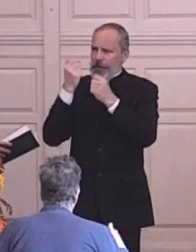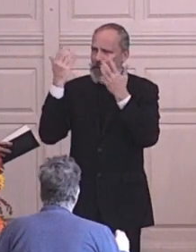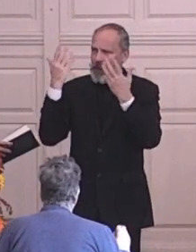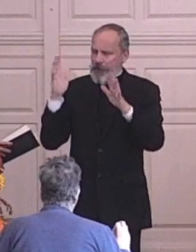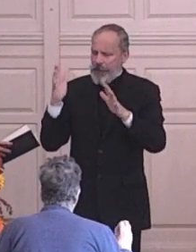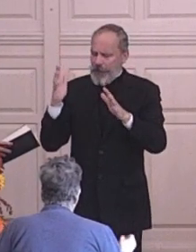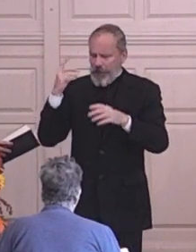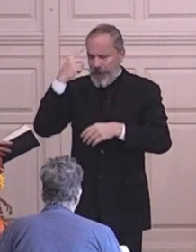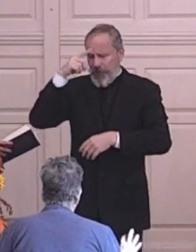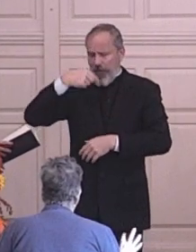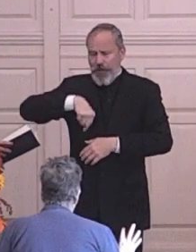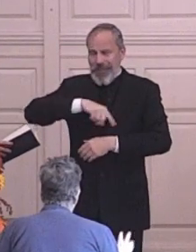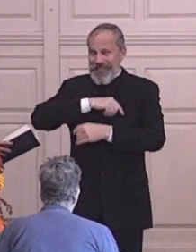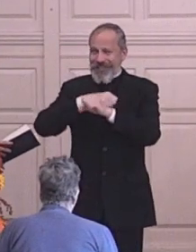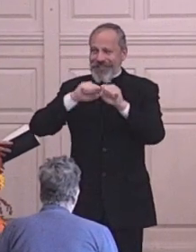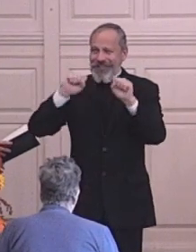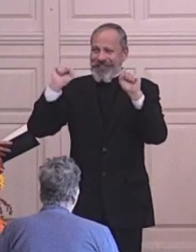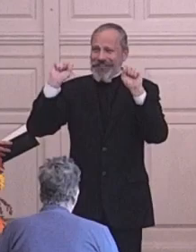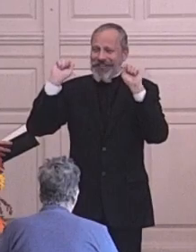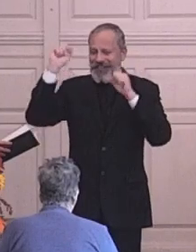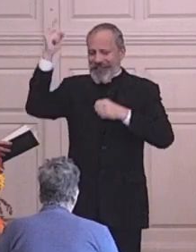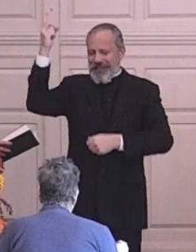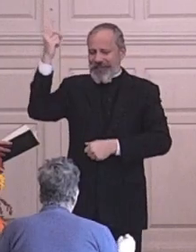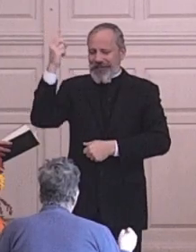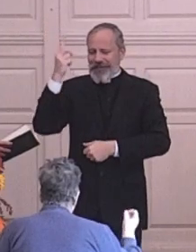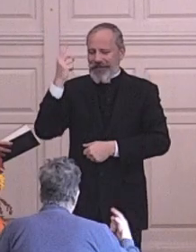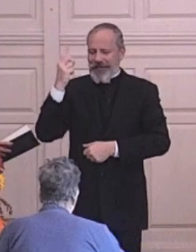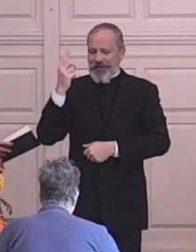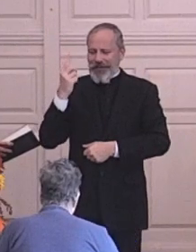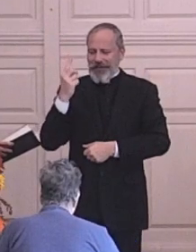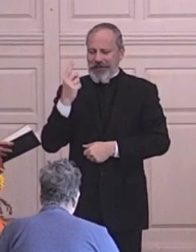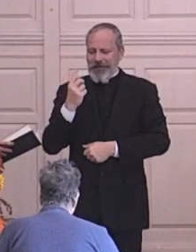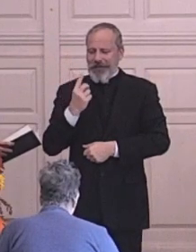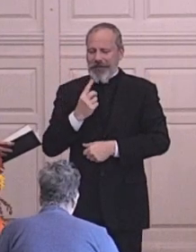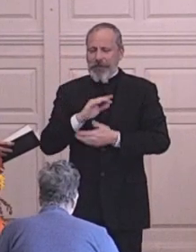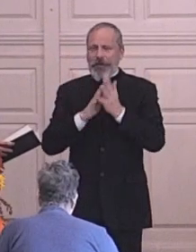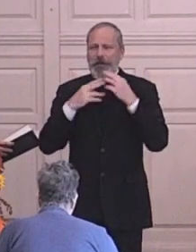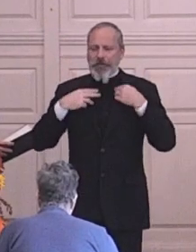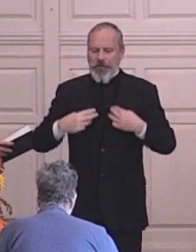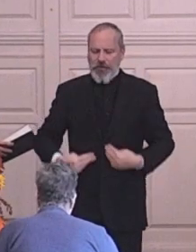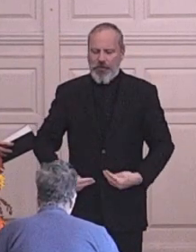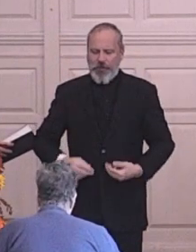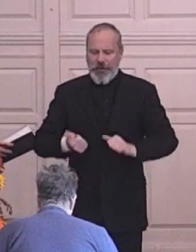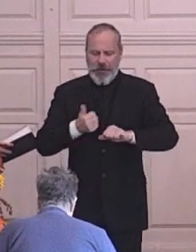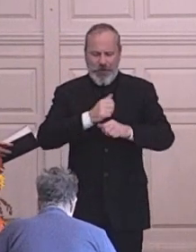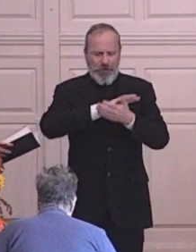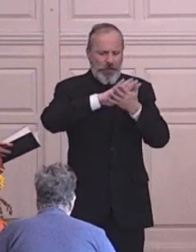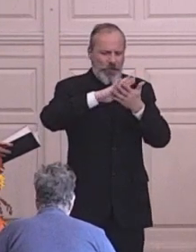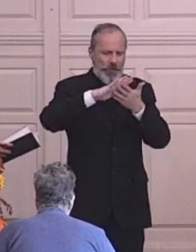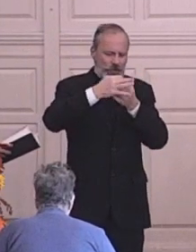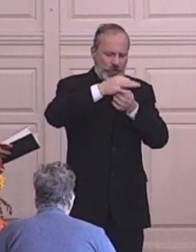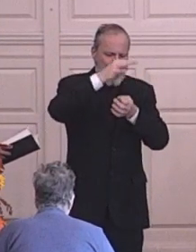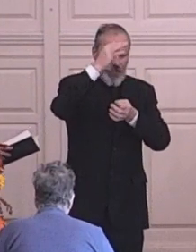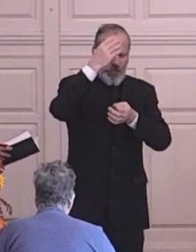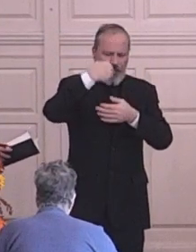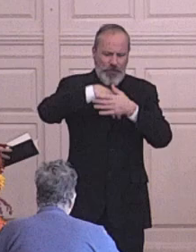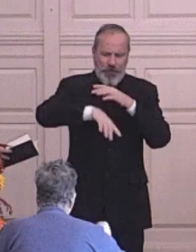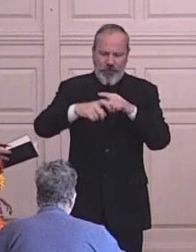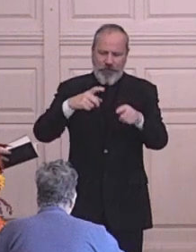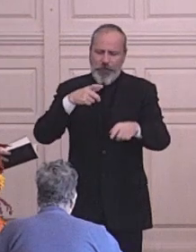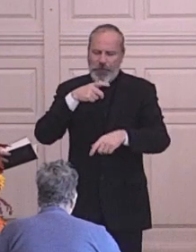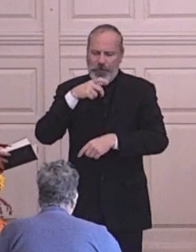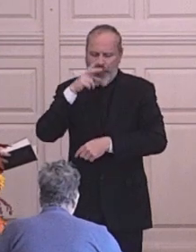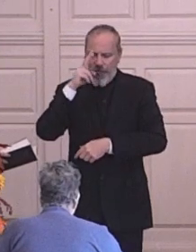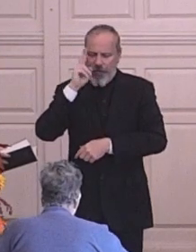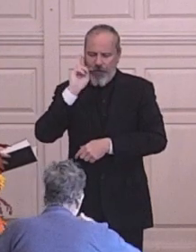him all things were made, for us men and for us salvation. He came down from heaven, and by the Holy